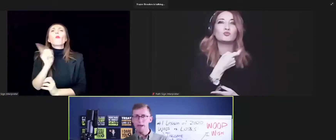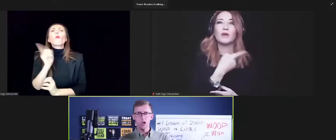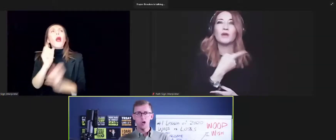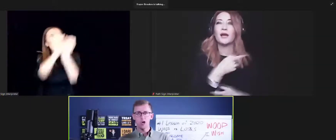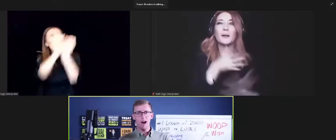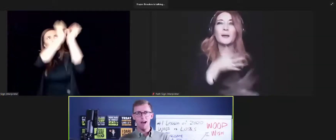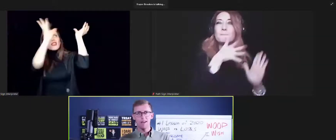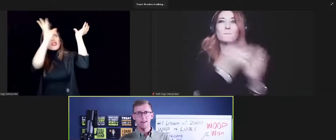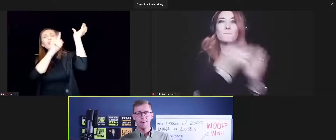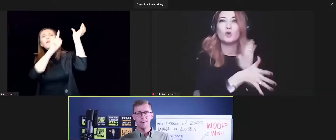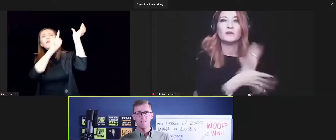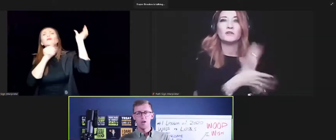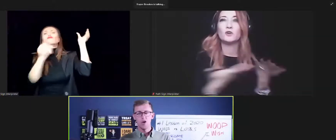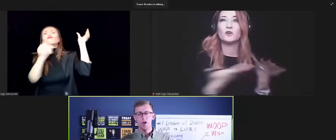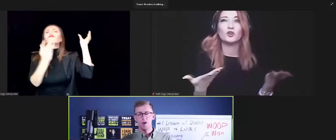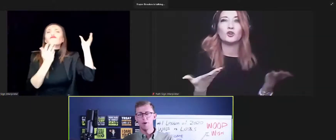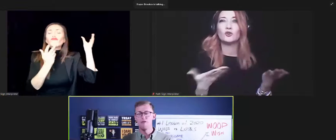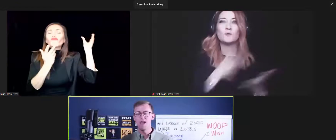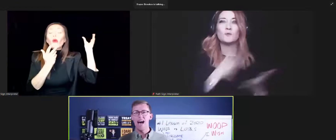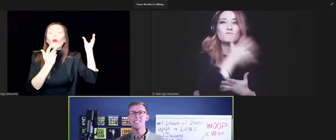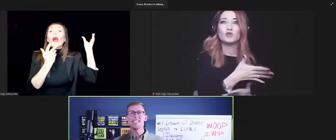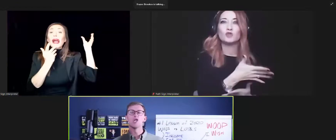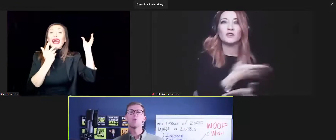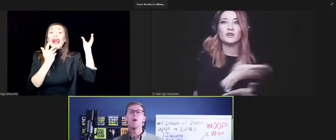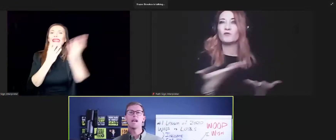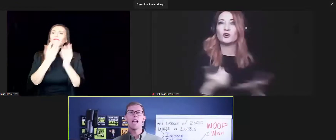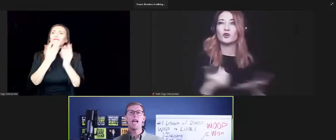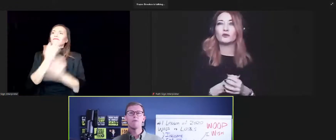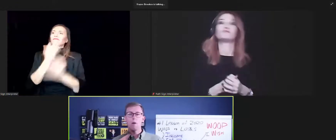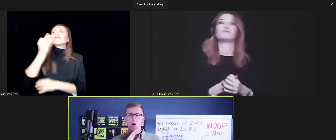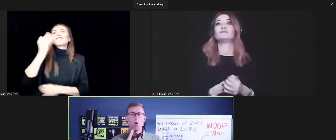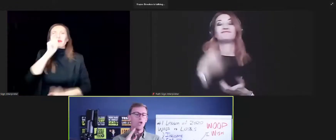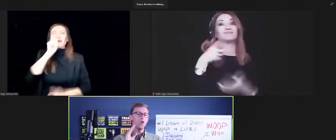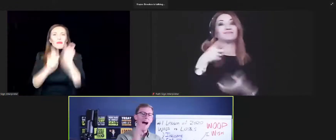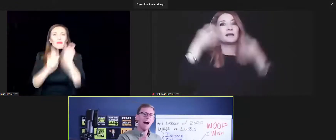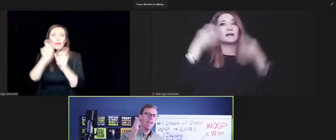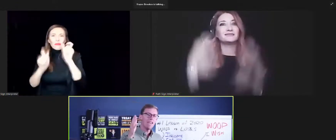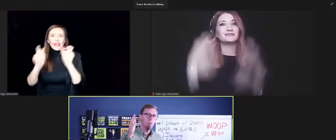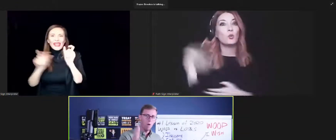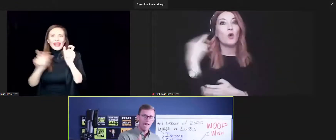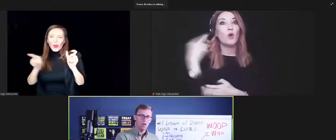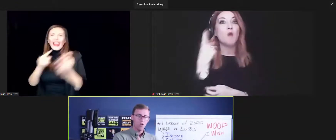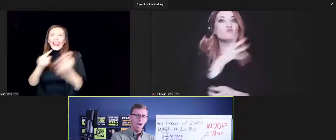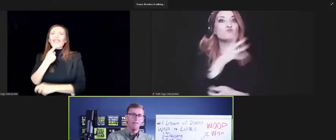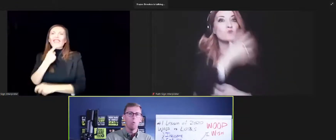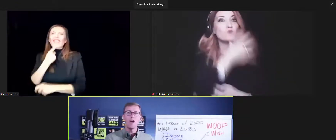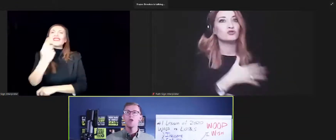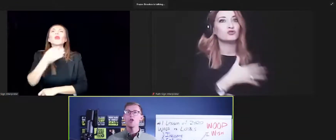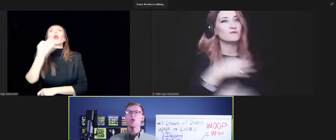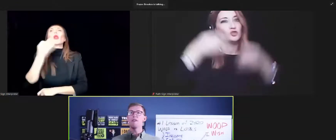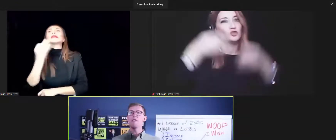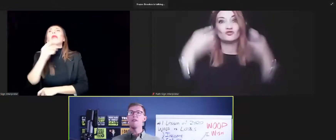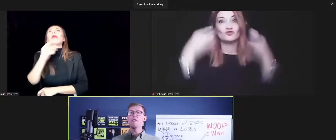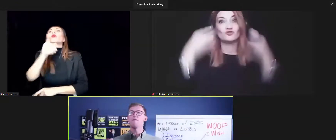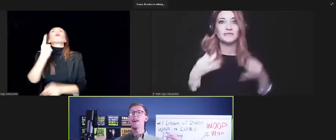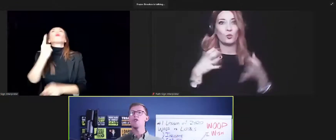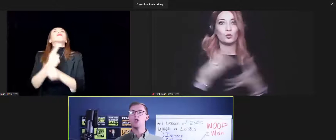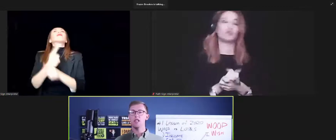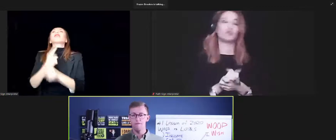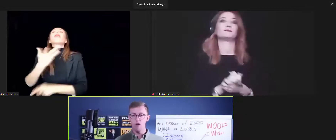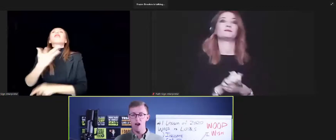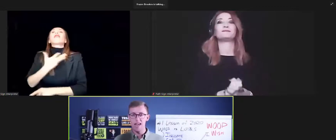makes you cry. But in reality, this is where it came from. When you have a wish and the wish is to be